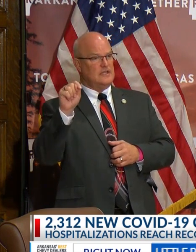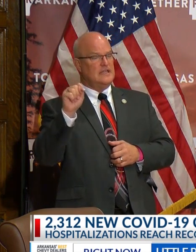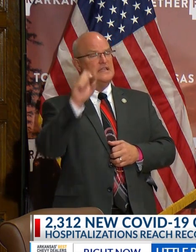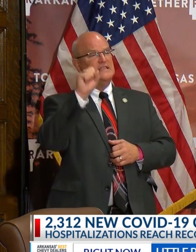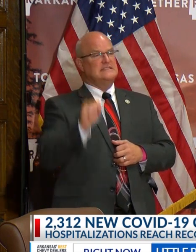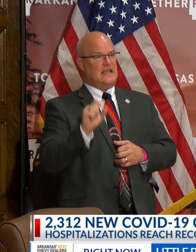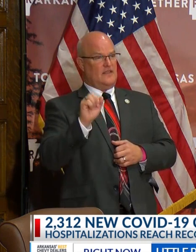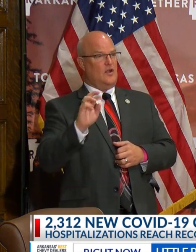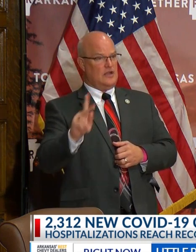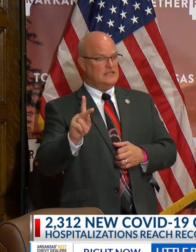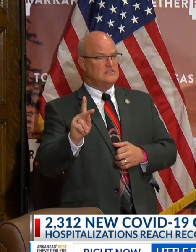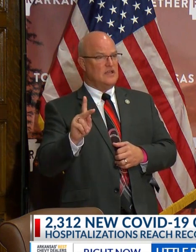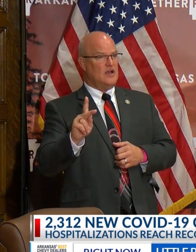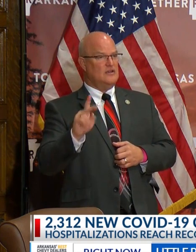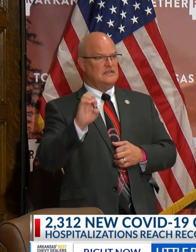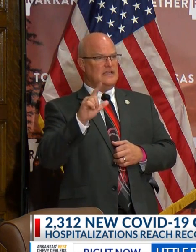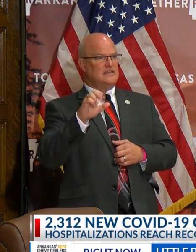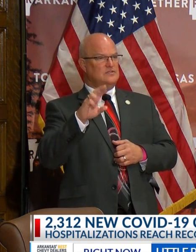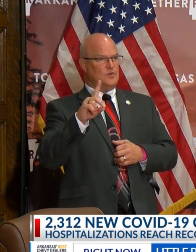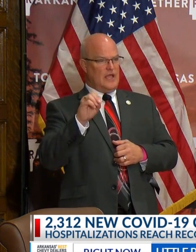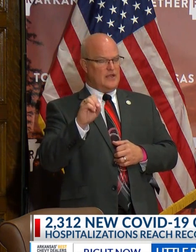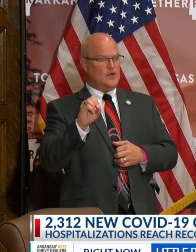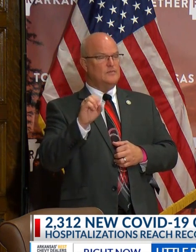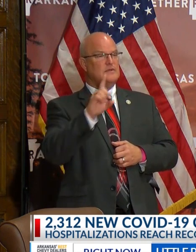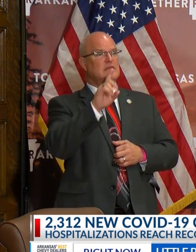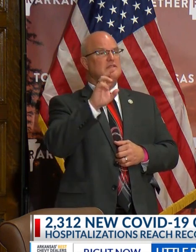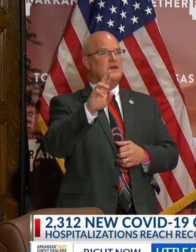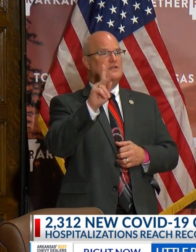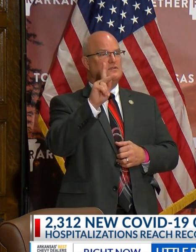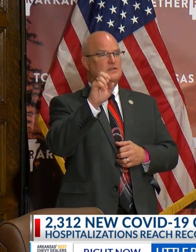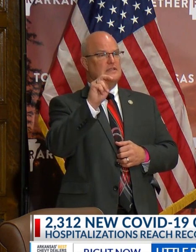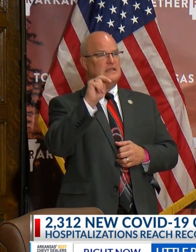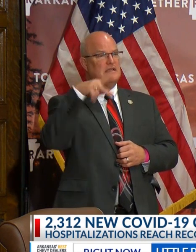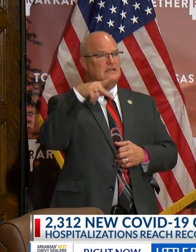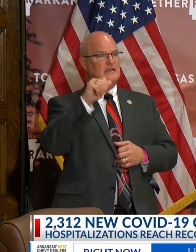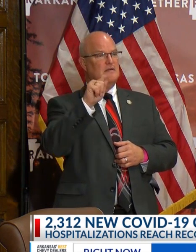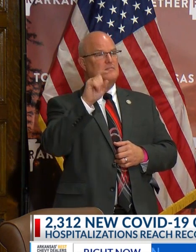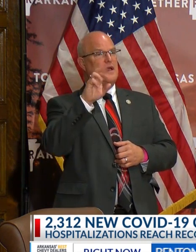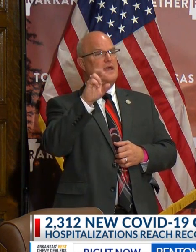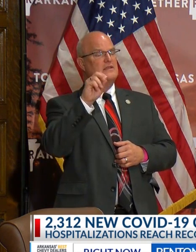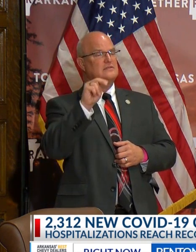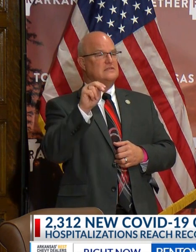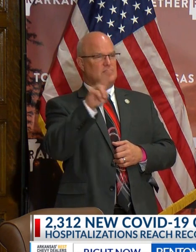South Arkansas in El Dorado. Dr. Cam Patterson, Chancellor of